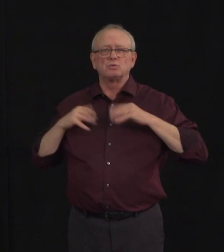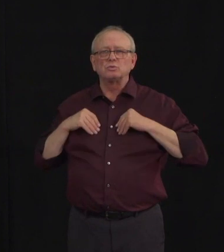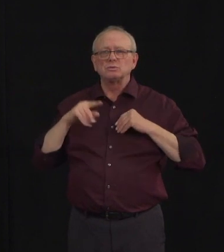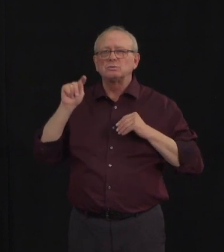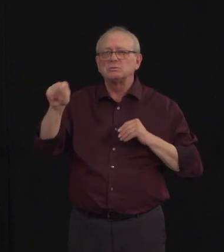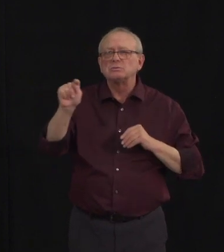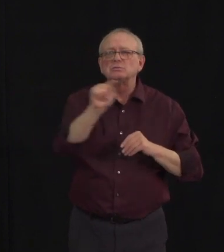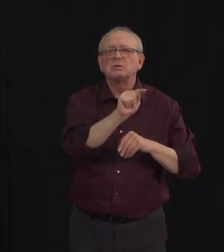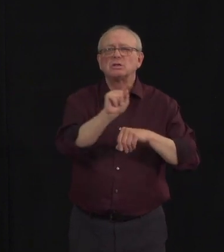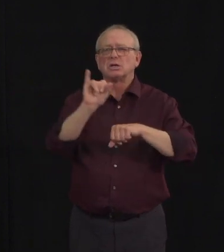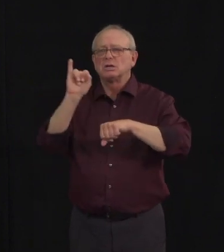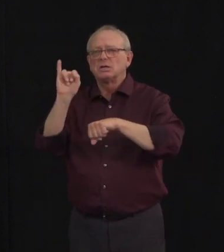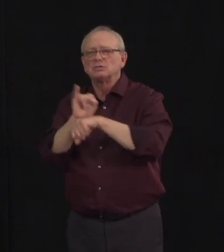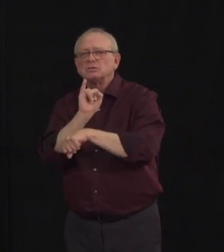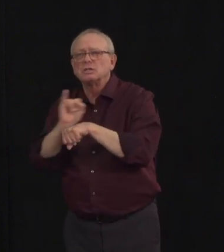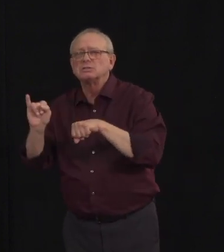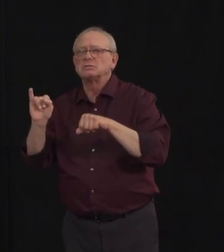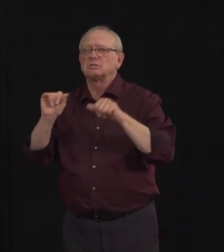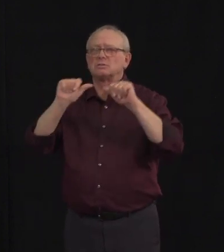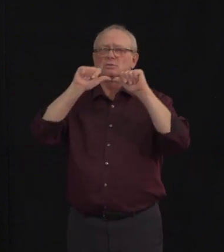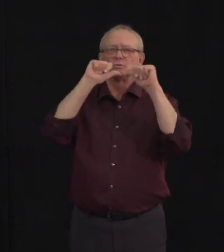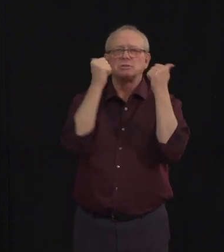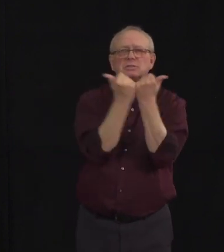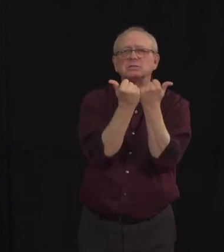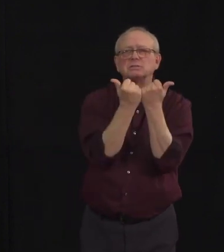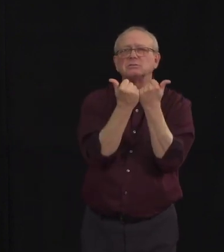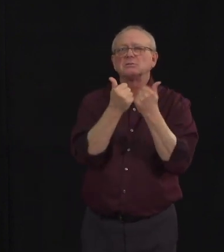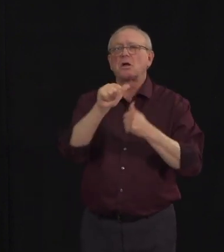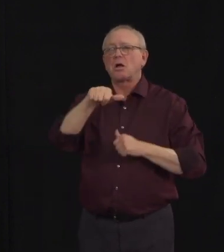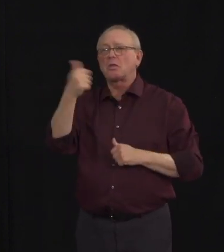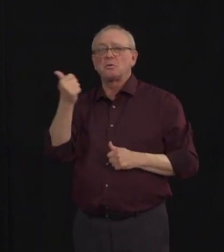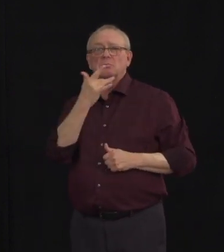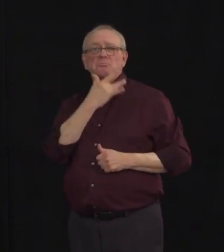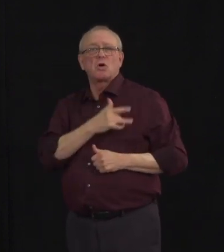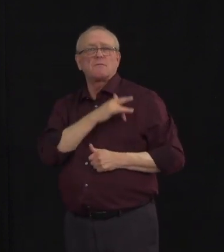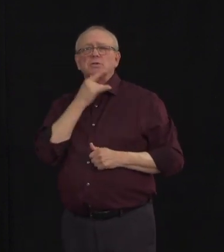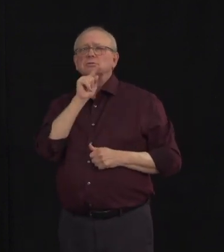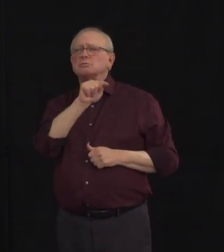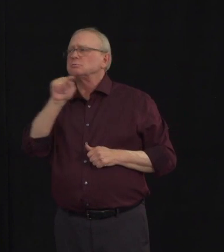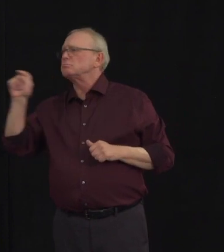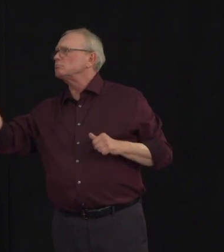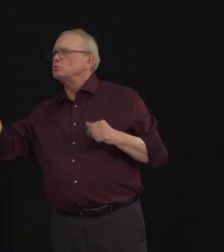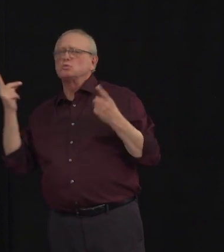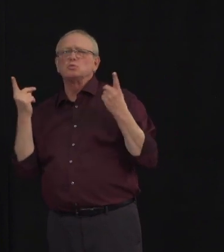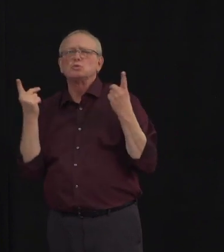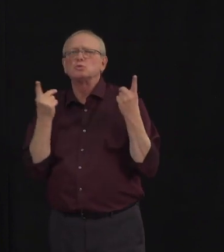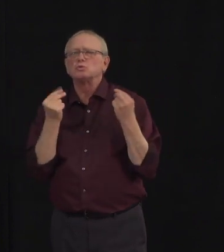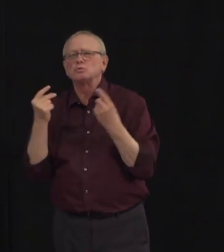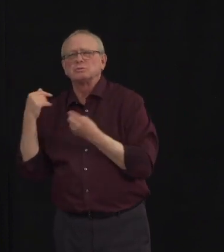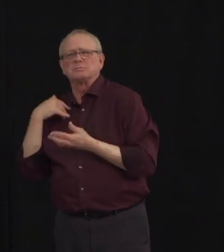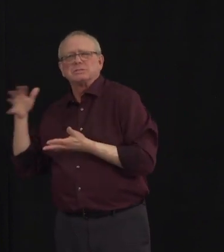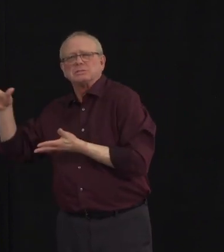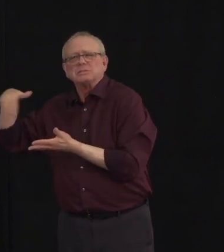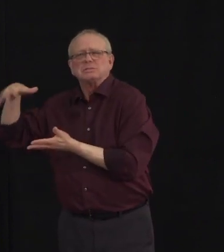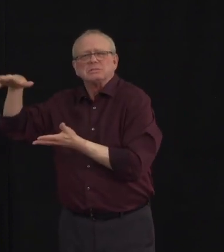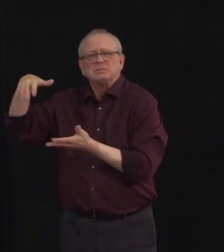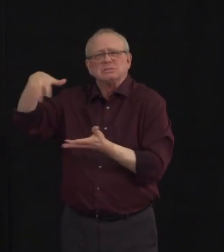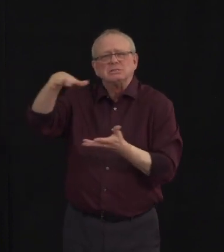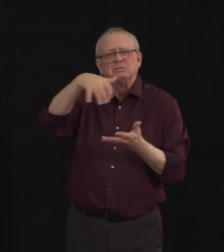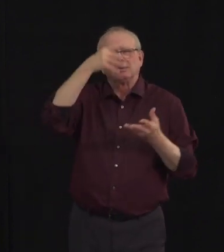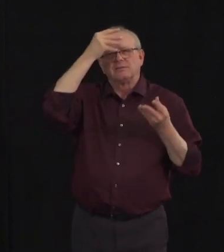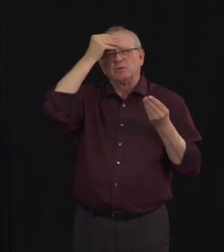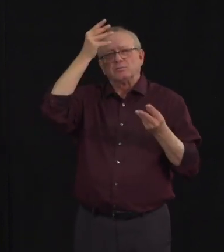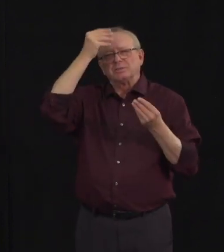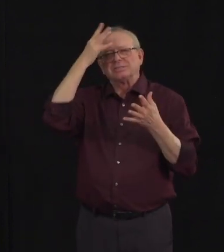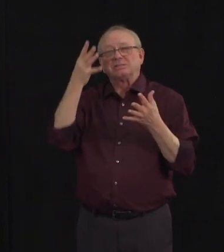other provinces with respect to their best practices and what they were doing. We wanted to find the right balance between releasing the information on the website